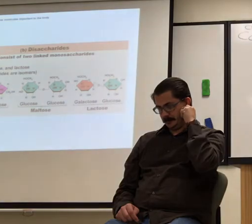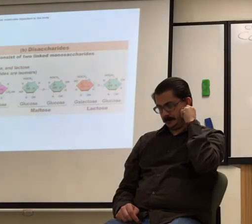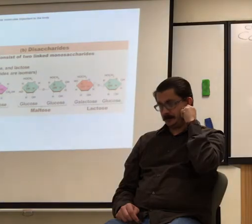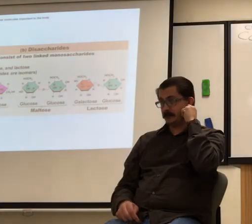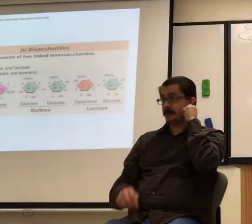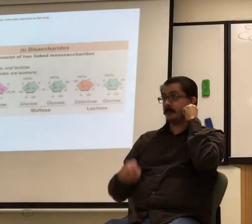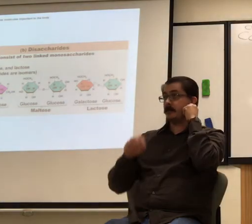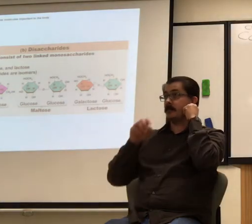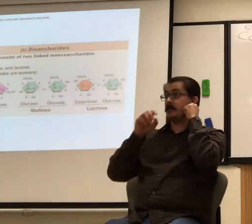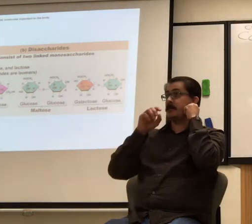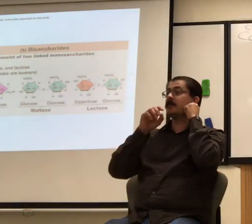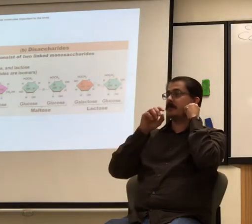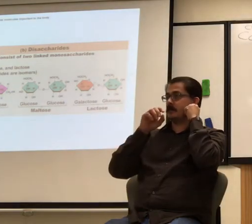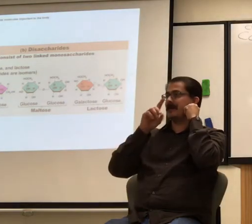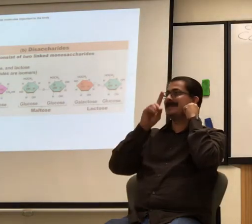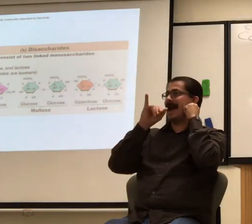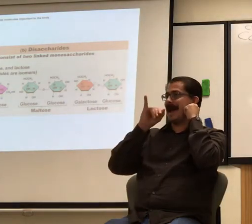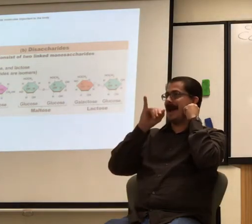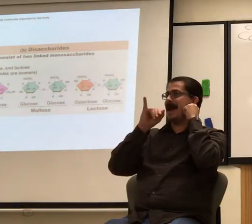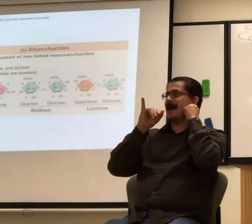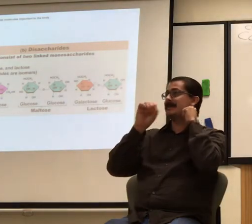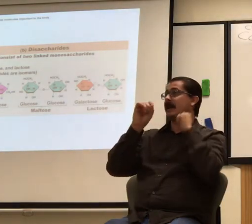Disaccharides are